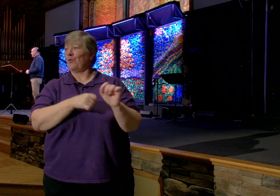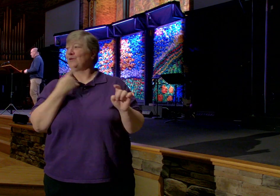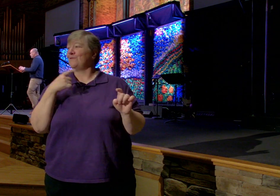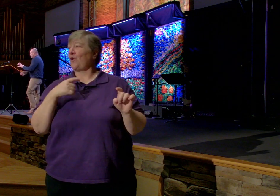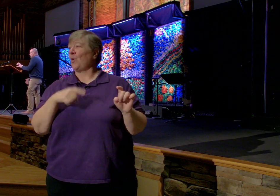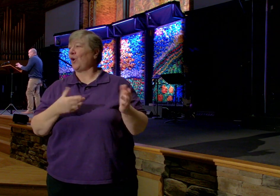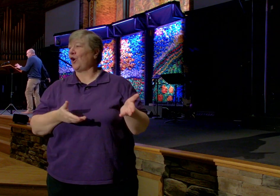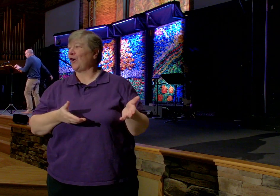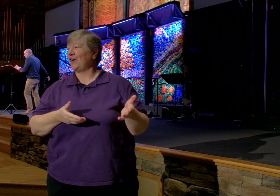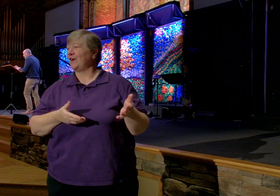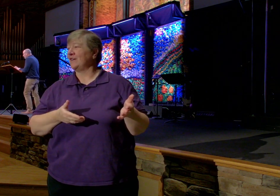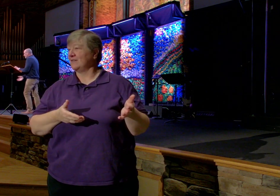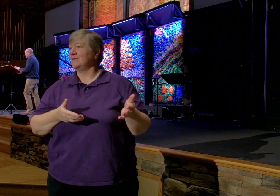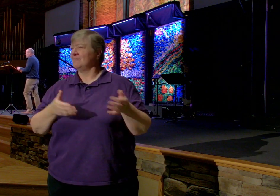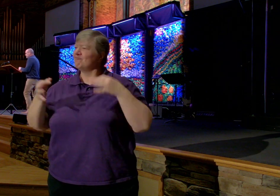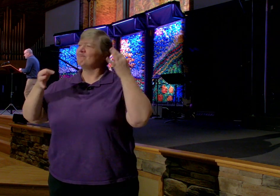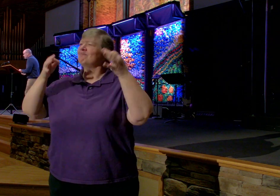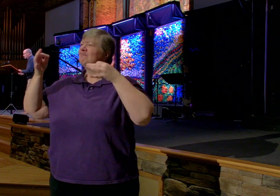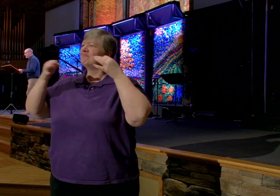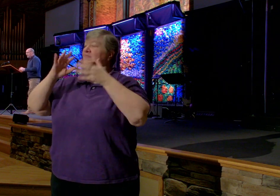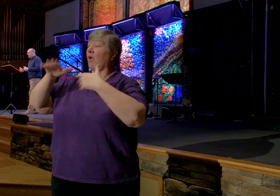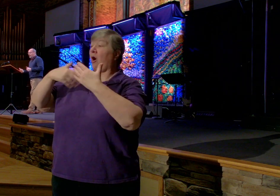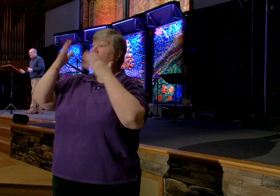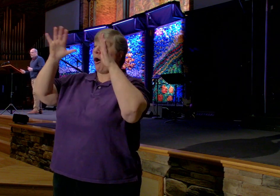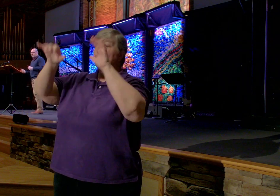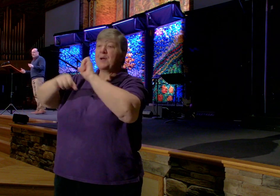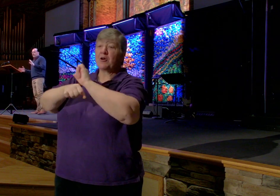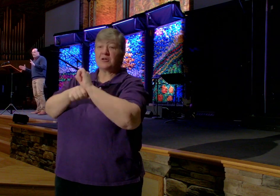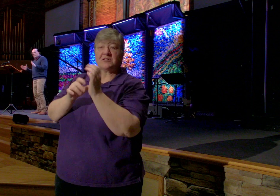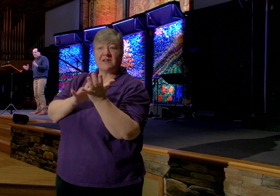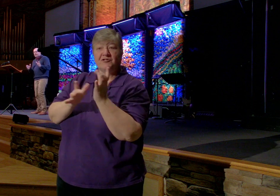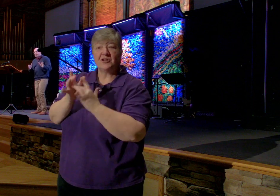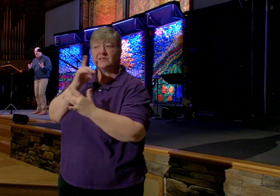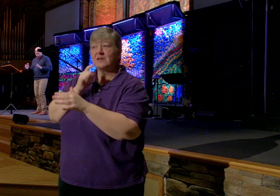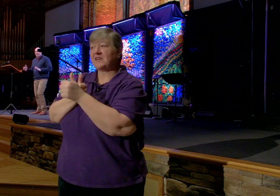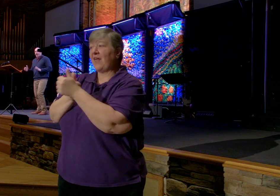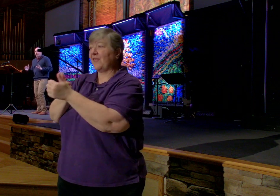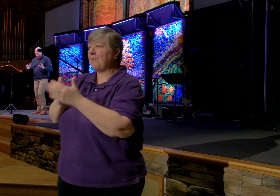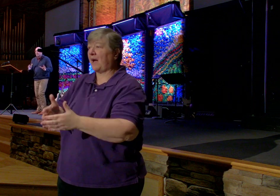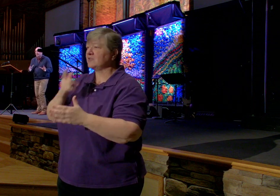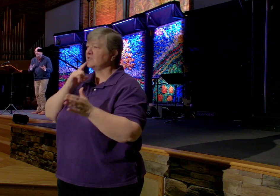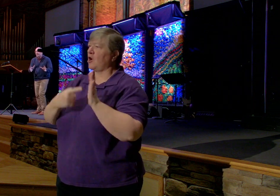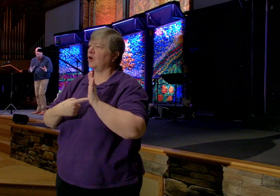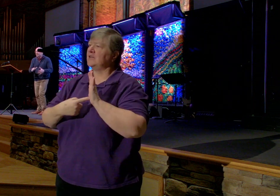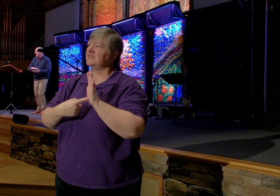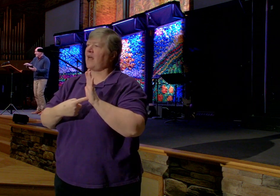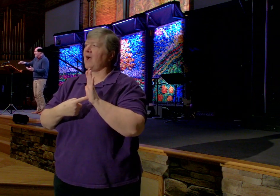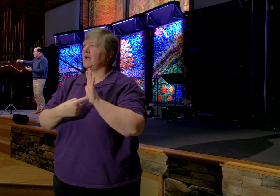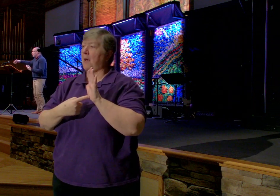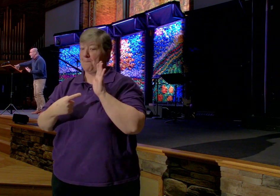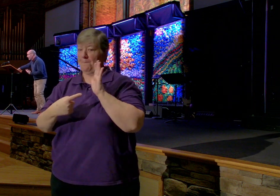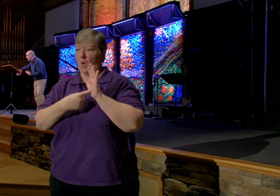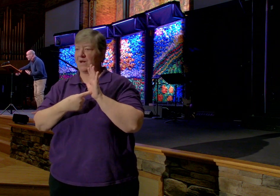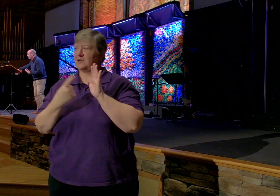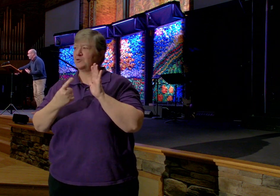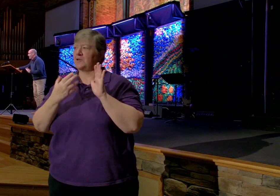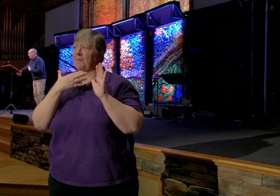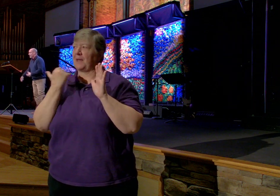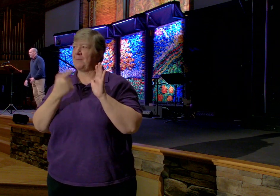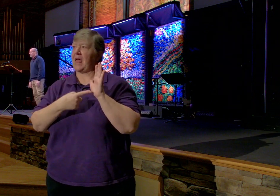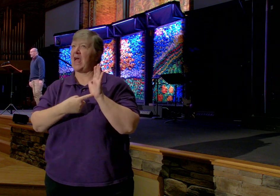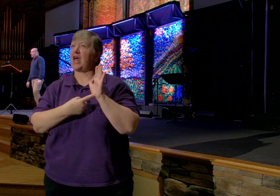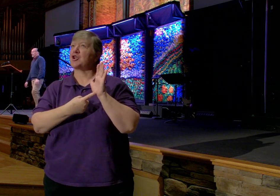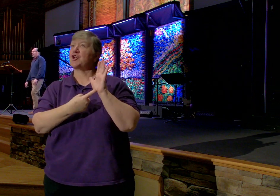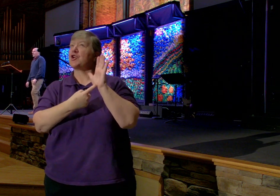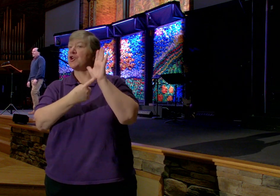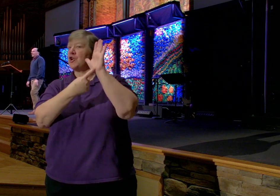really for. I mean, you realize, right, that all the miracles of Jesus and the apostles, they're a sign. They're always pointing to something even